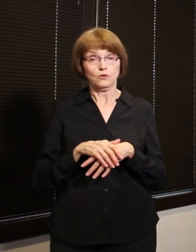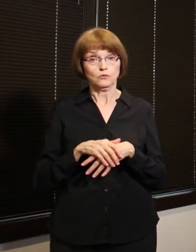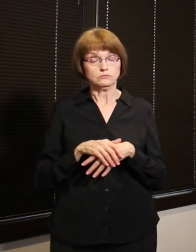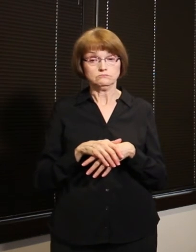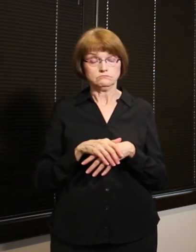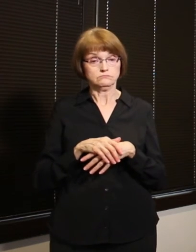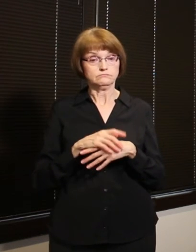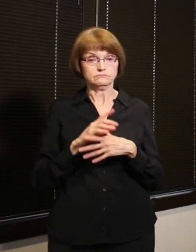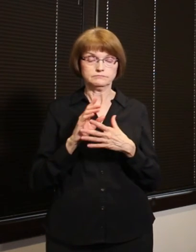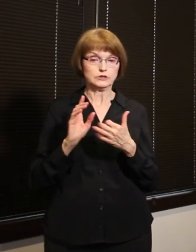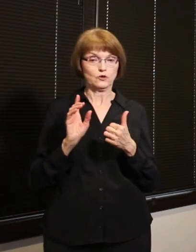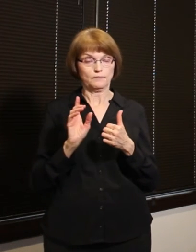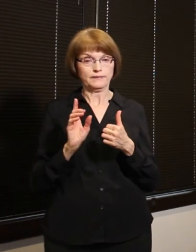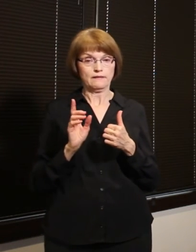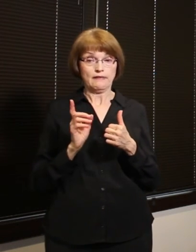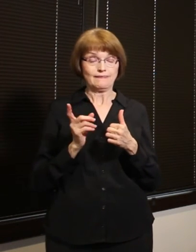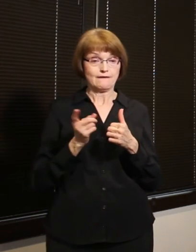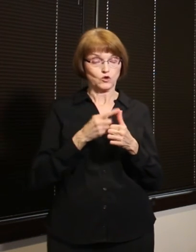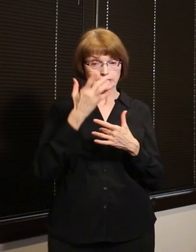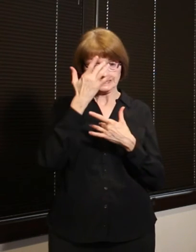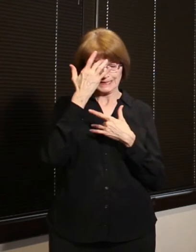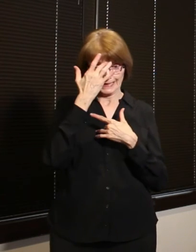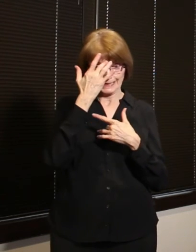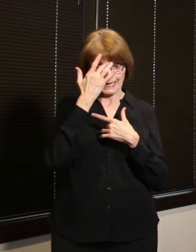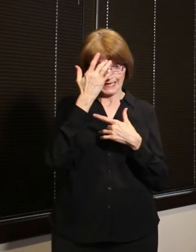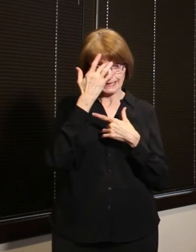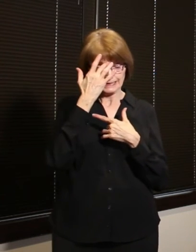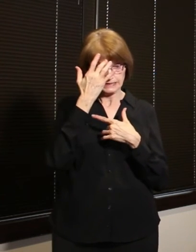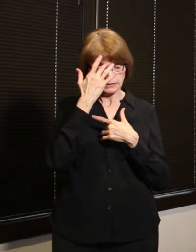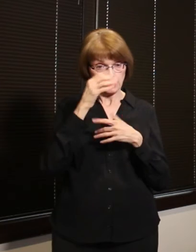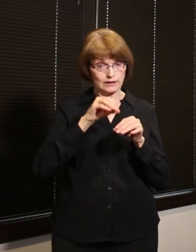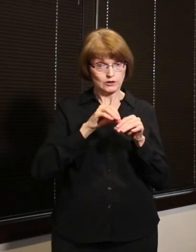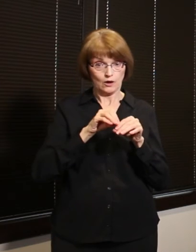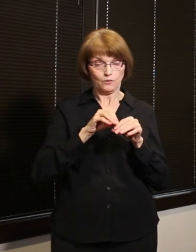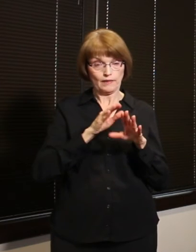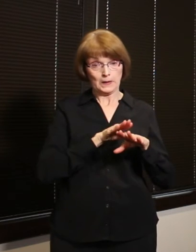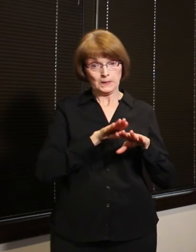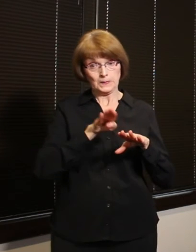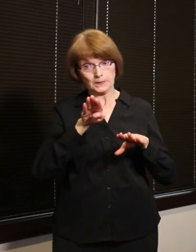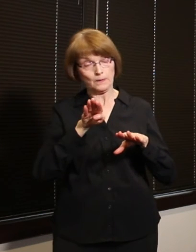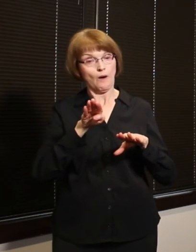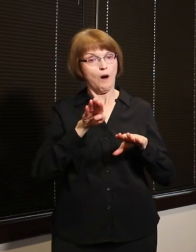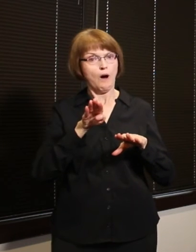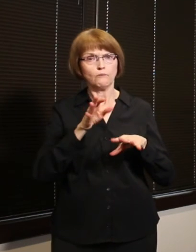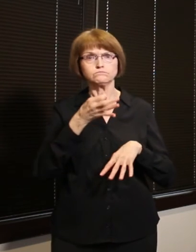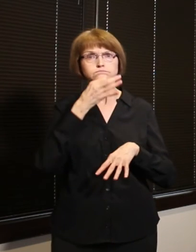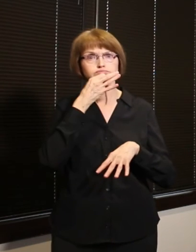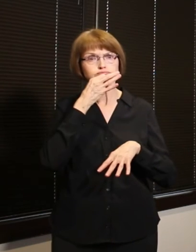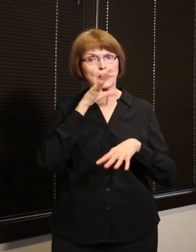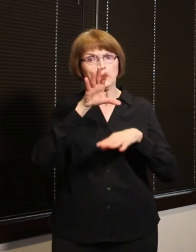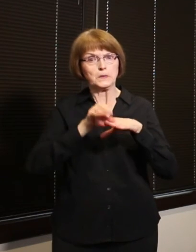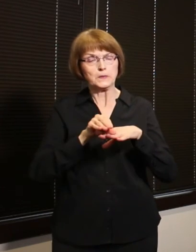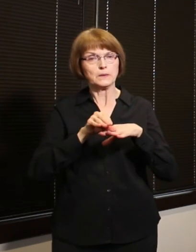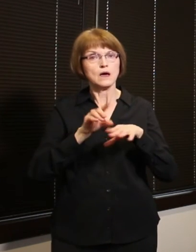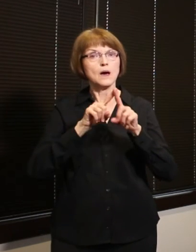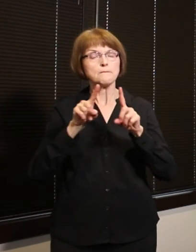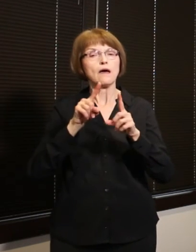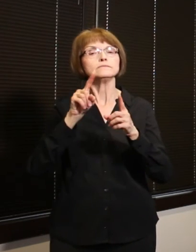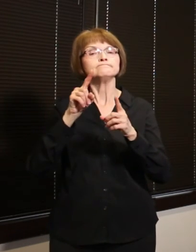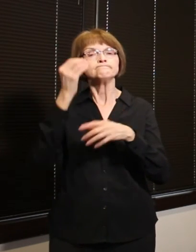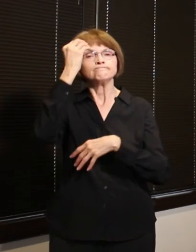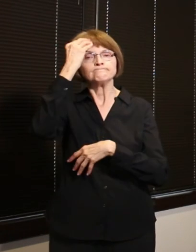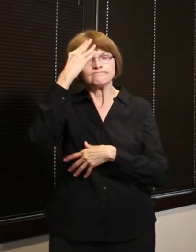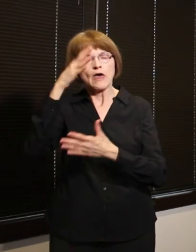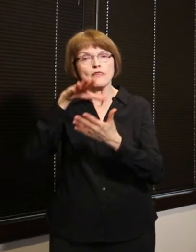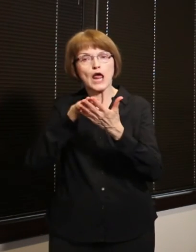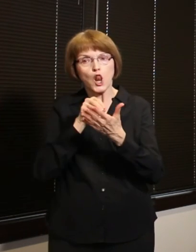wave. They were really a model of how to do that. But what they learned from that is it was areas of